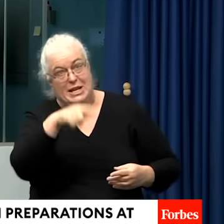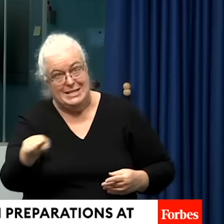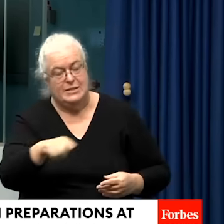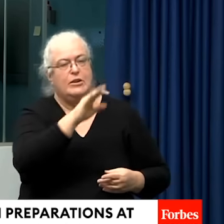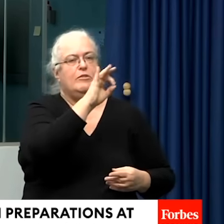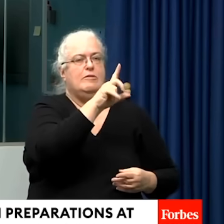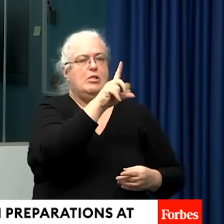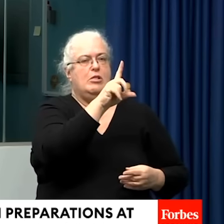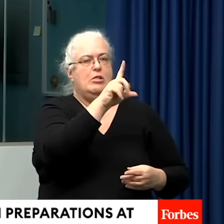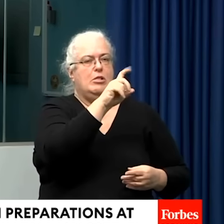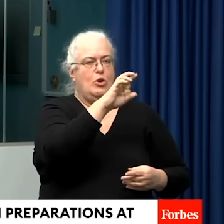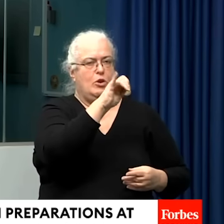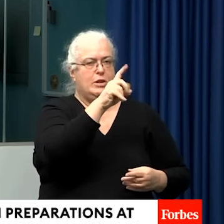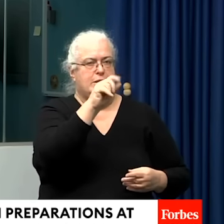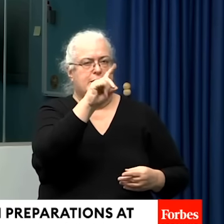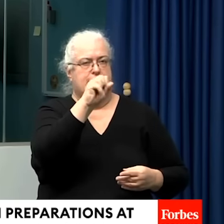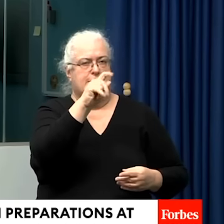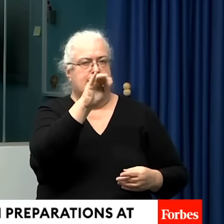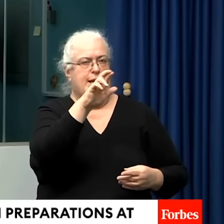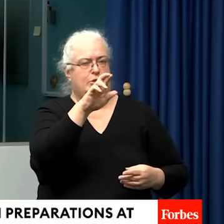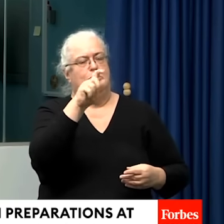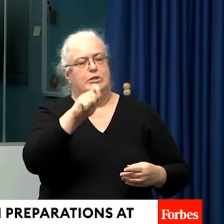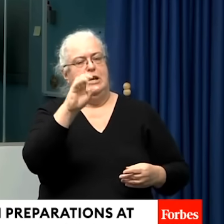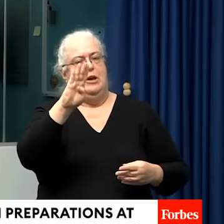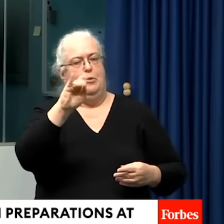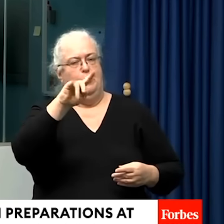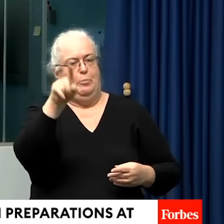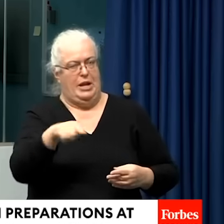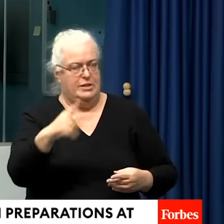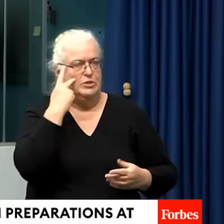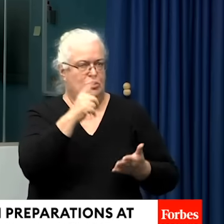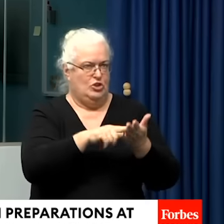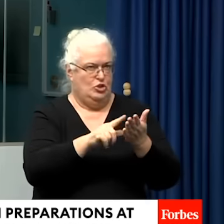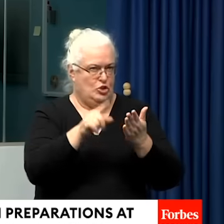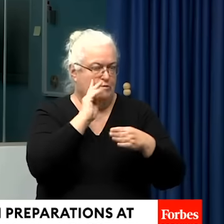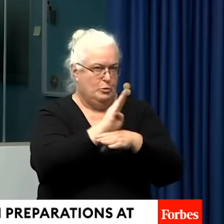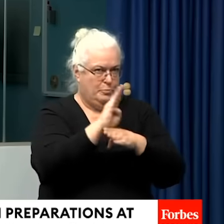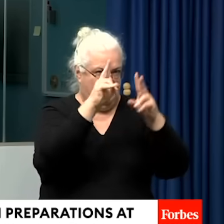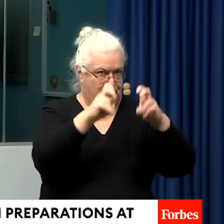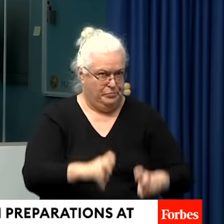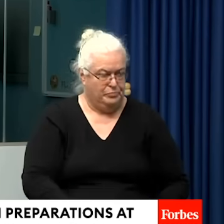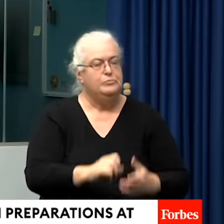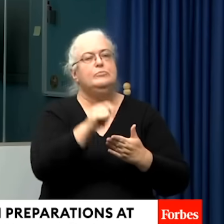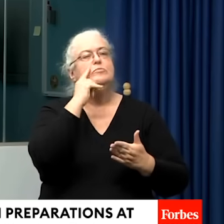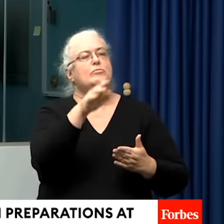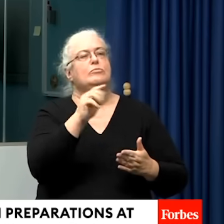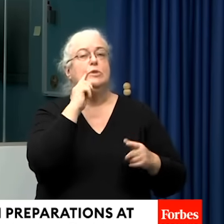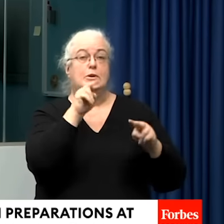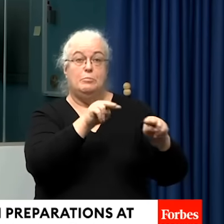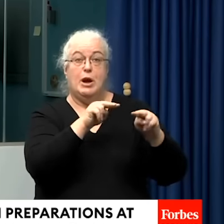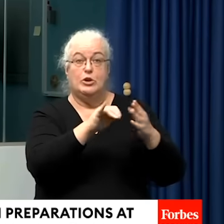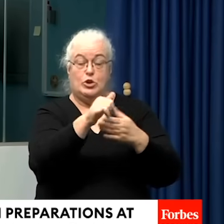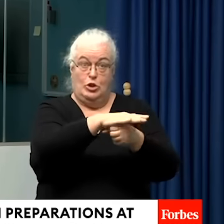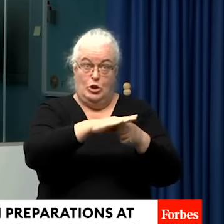floridadisaster.biz. And the Department of Commerce will be canvassing businesses in Northwest Florida beginning today. Please continue to monitor your